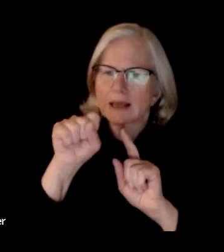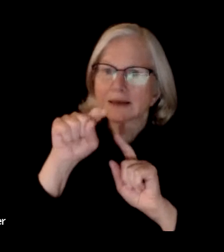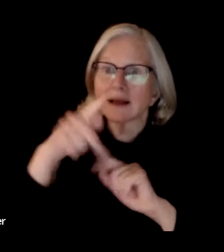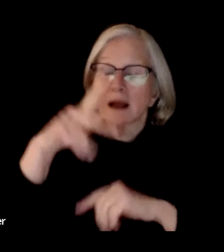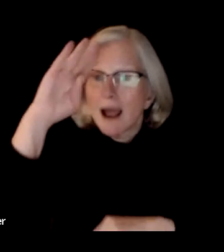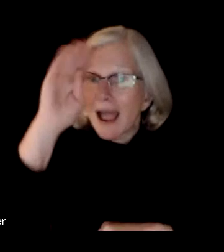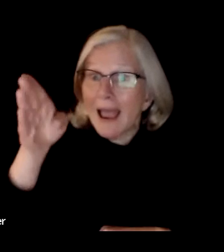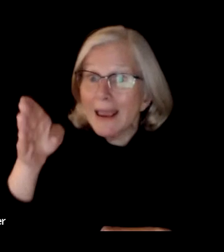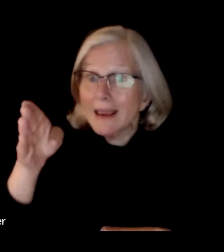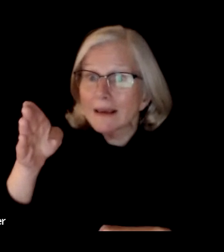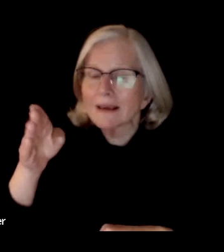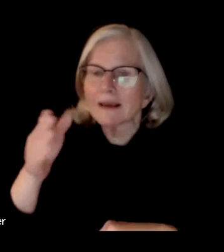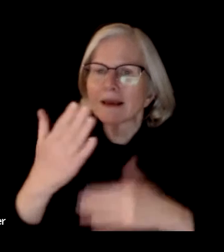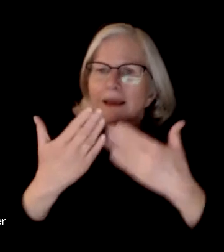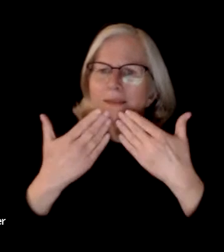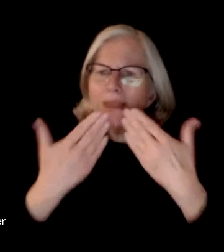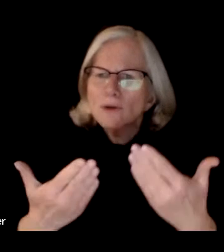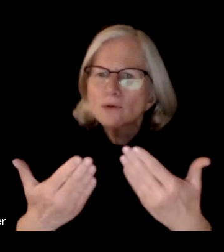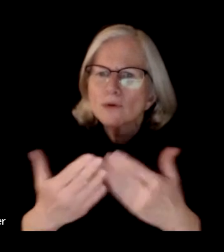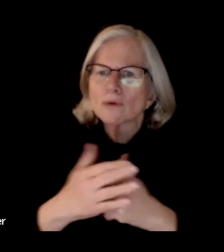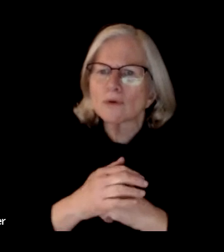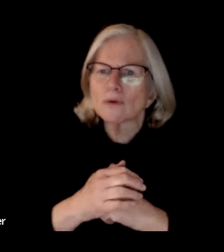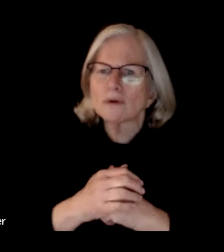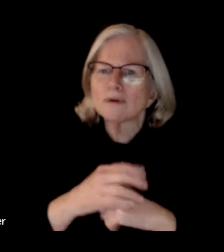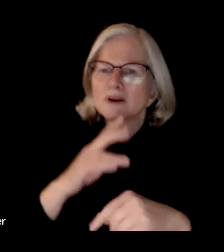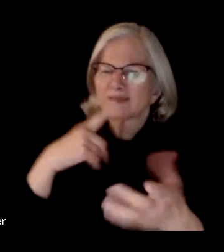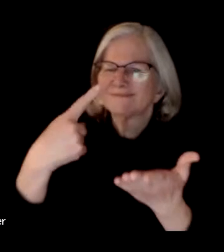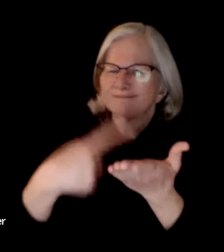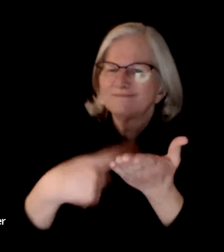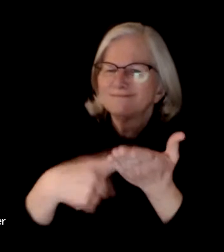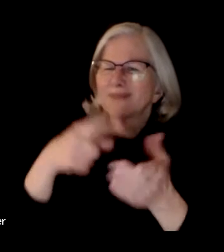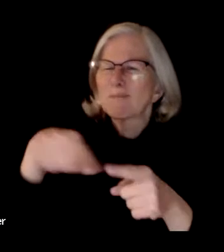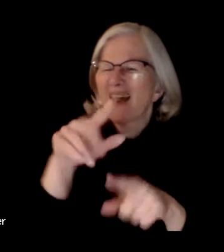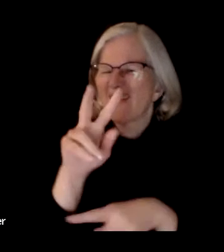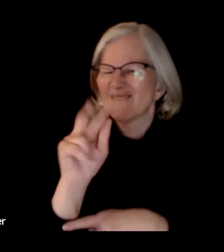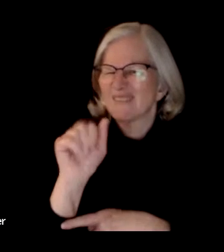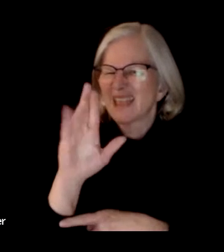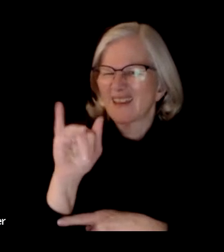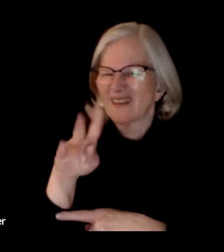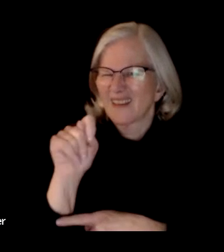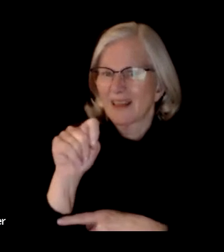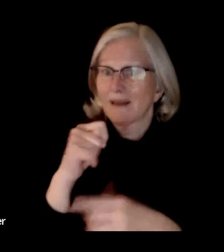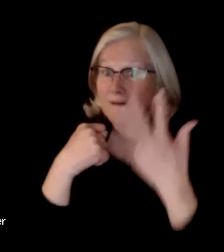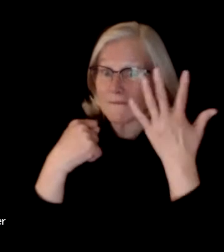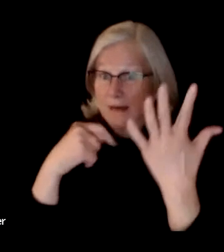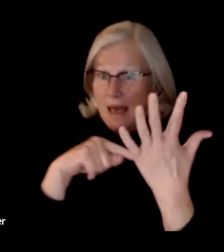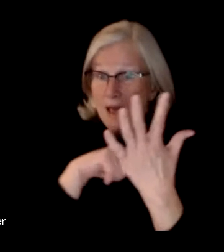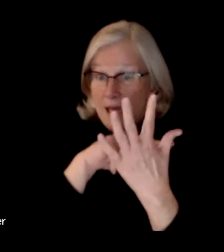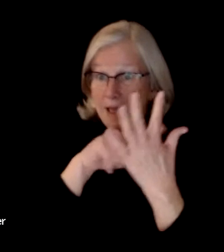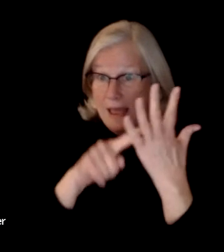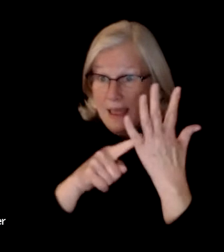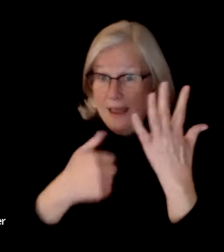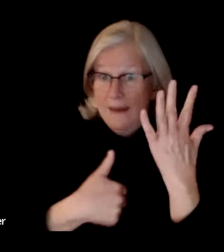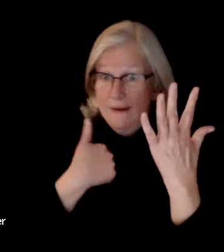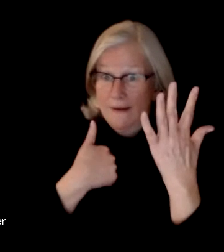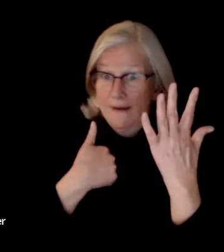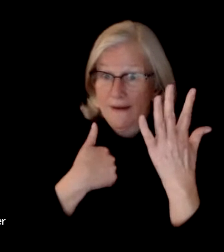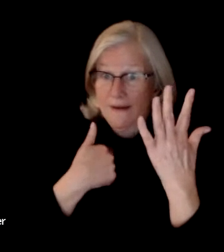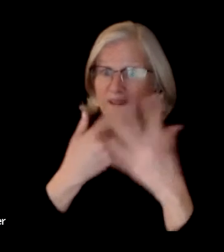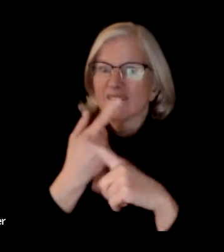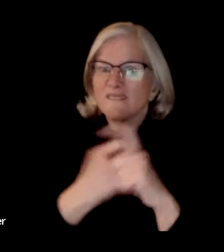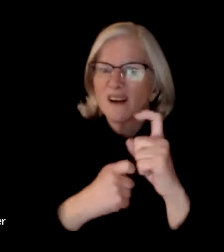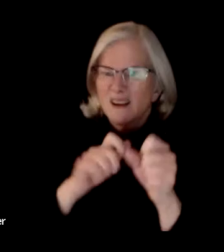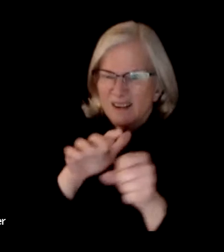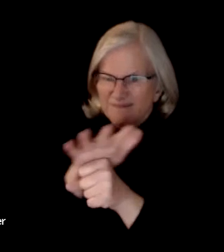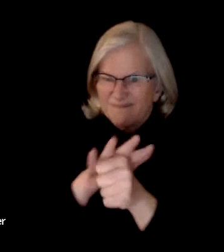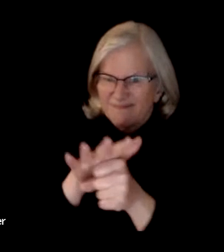Couple of questions about the variant. So 5 residents in 4 metro counties. Can you let me know the counties, and are